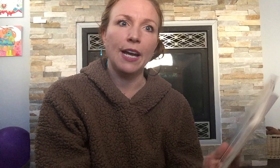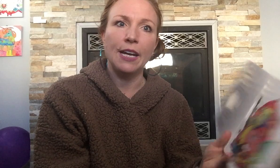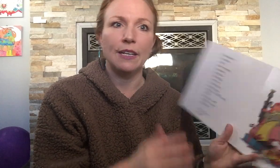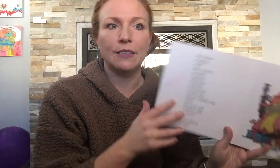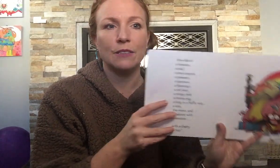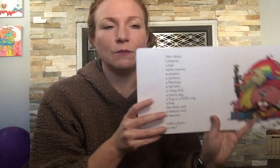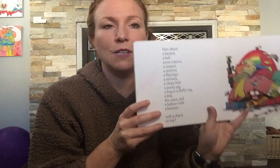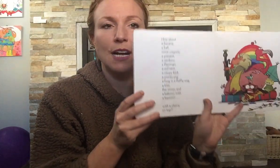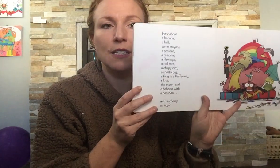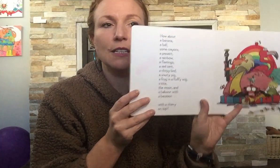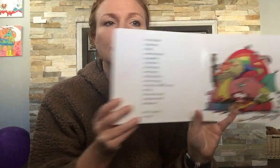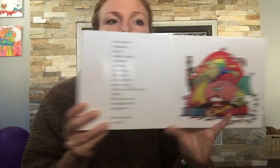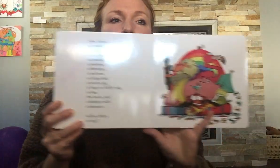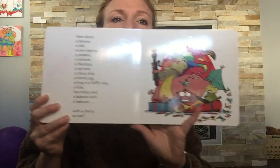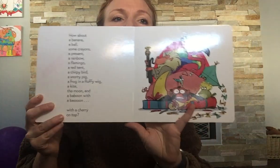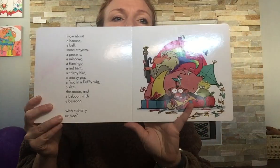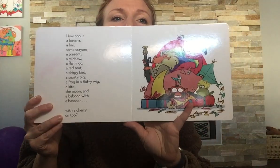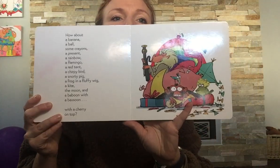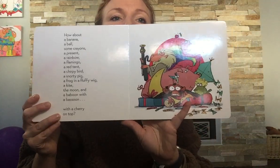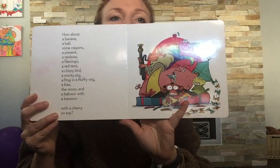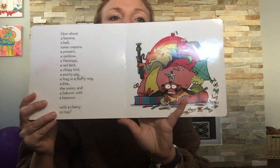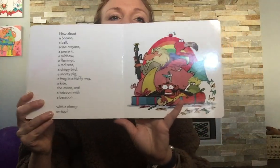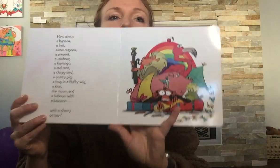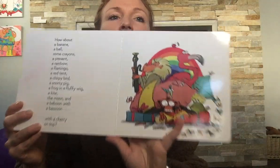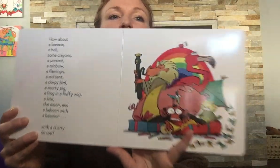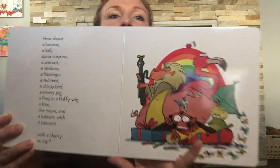Okay, well, oops, there it is. Let's try that again.